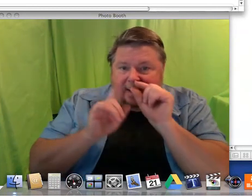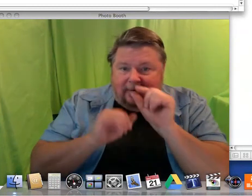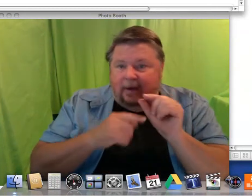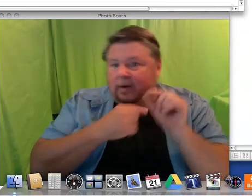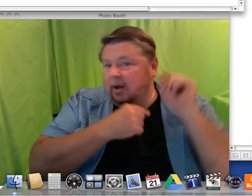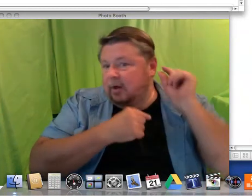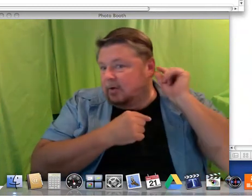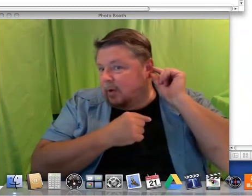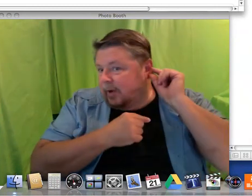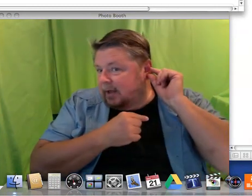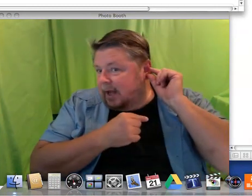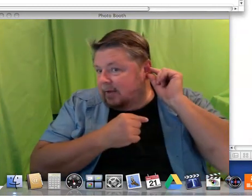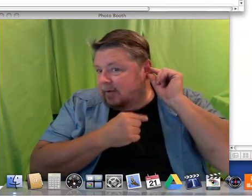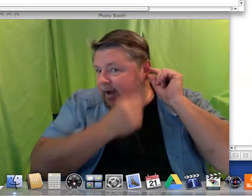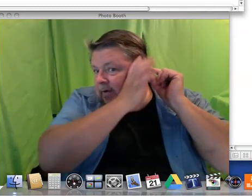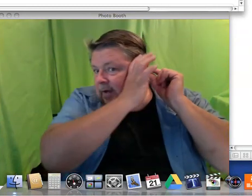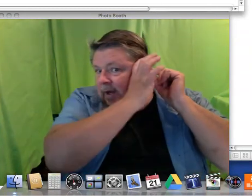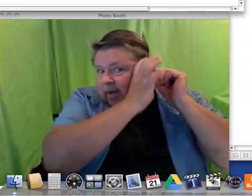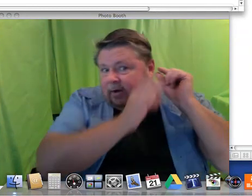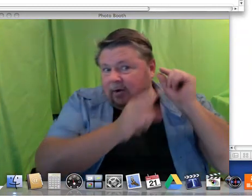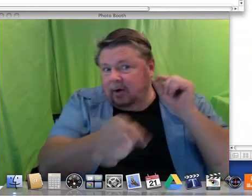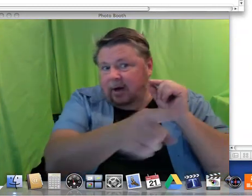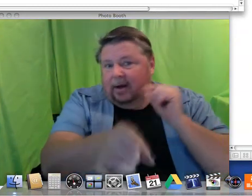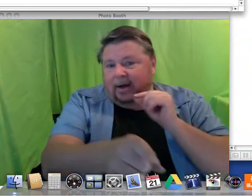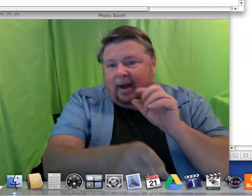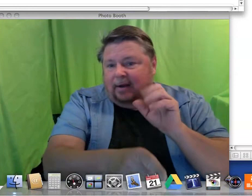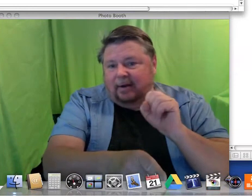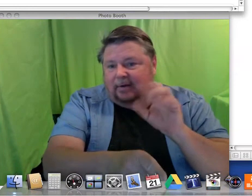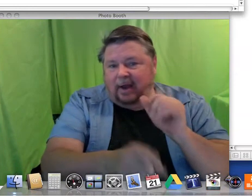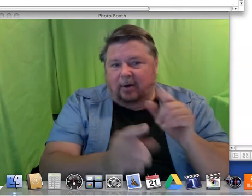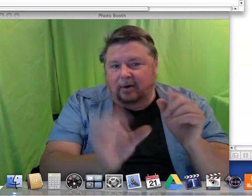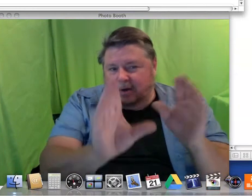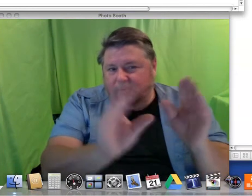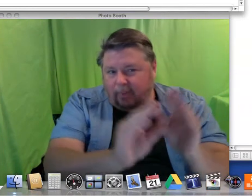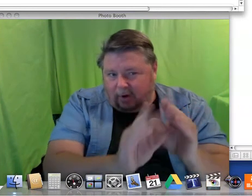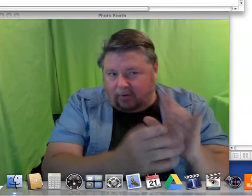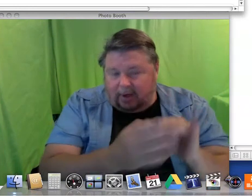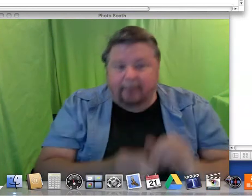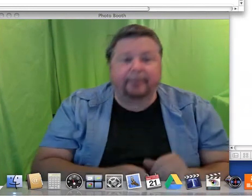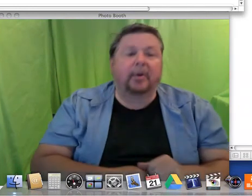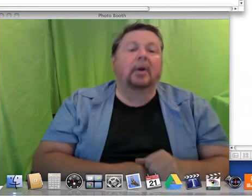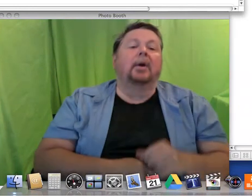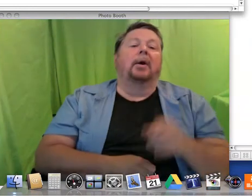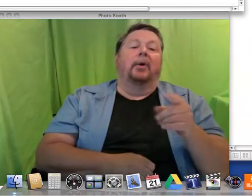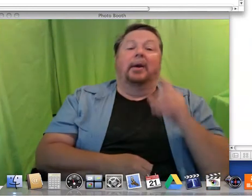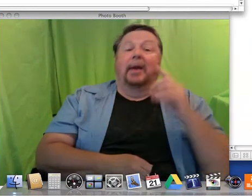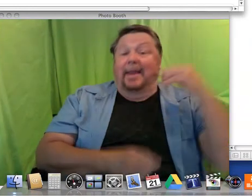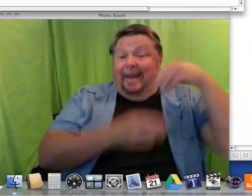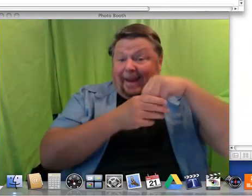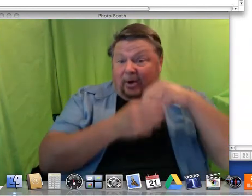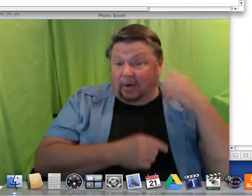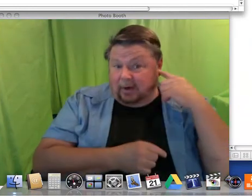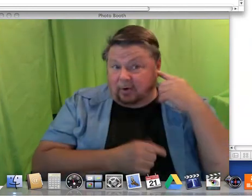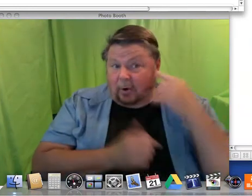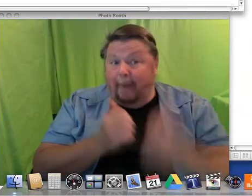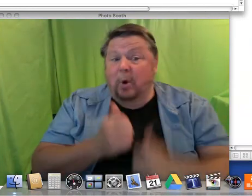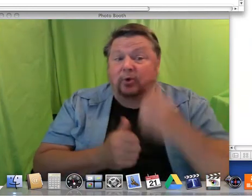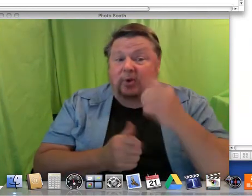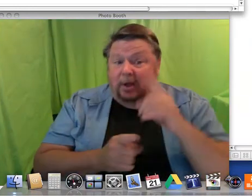That's the size. So we got that size here, not to scale. It's a little smaller than that. Okay. The inner